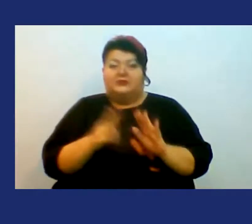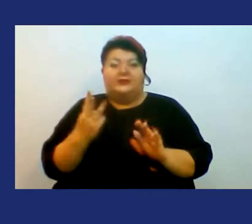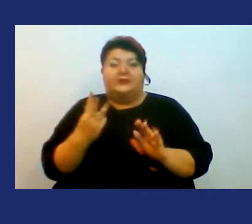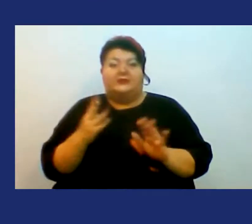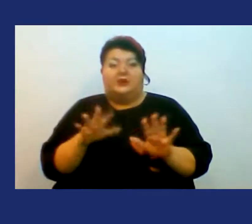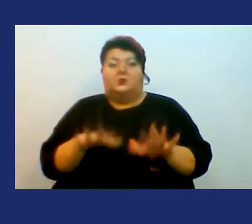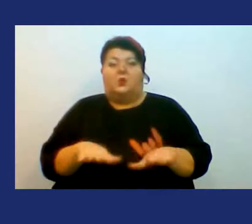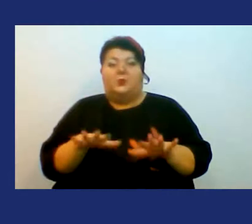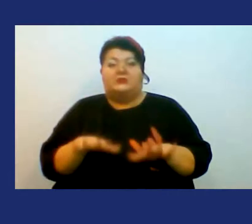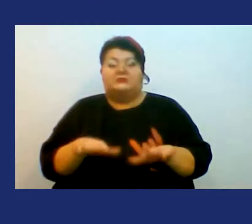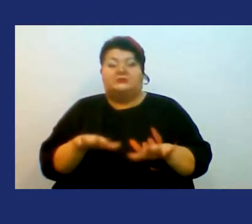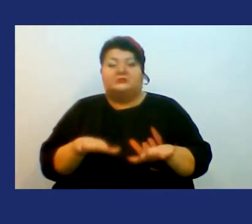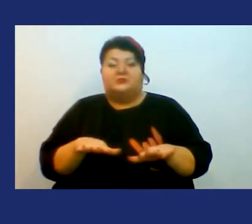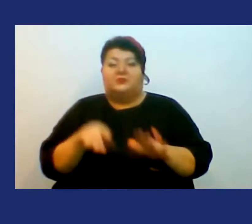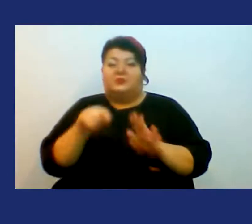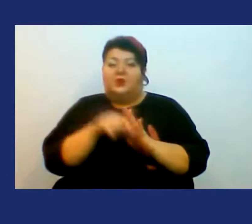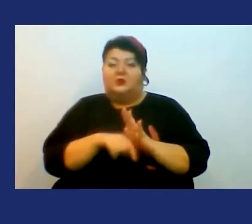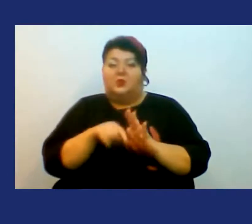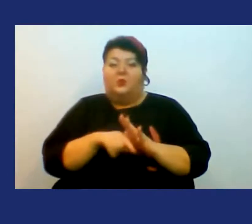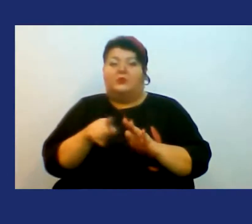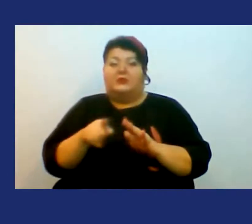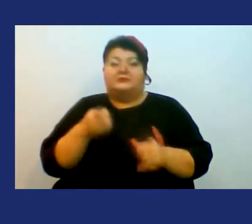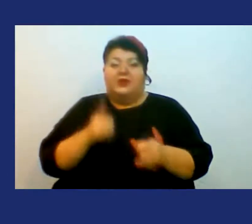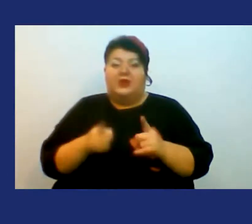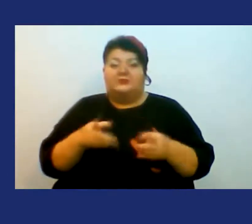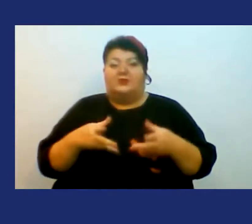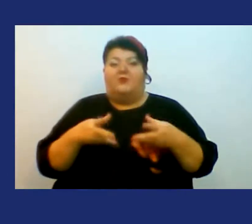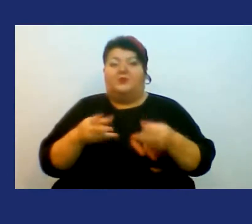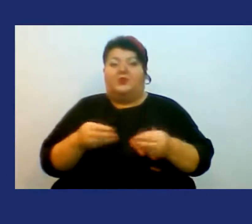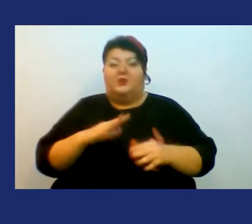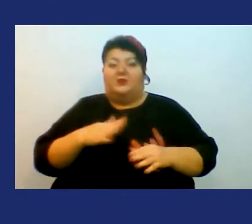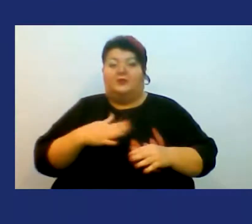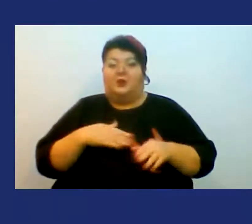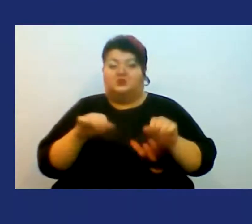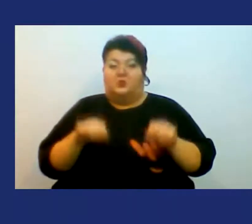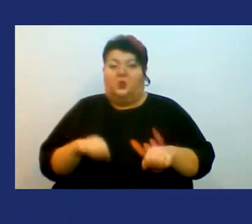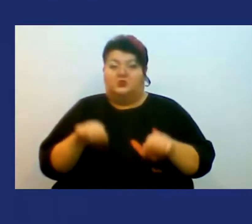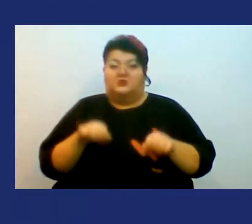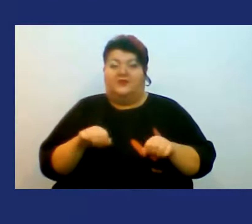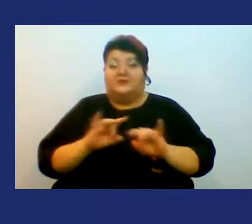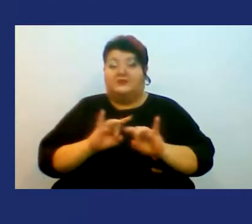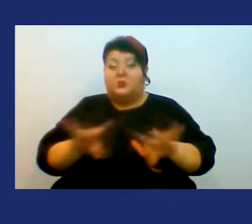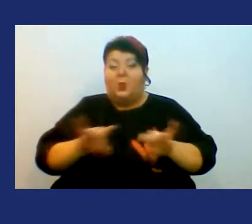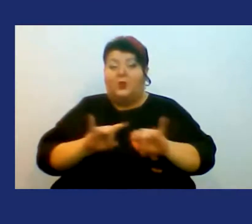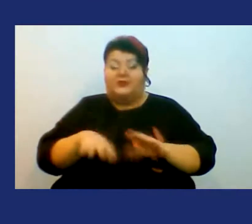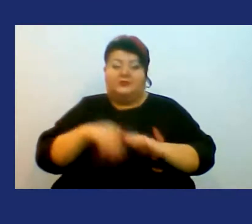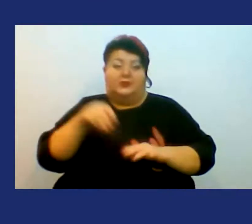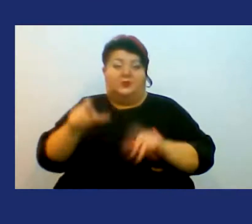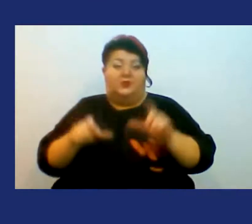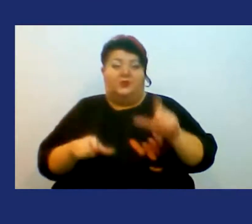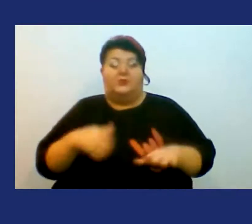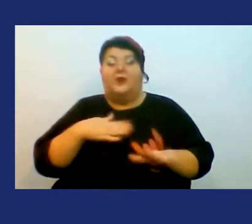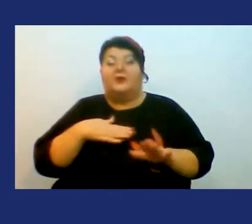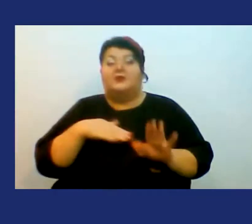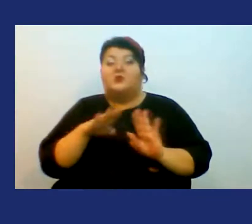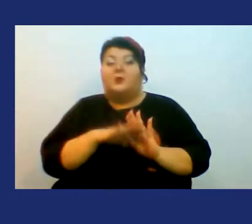to voters. Normally you would have, especially in the Democratic Party, which is my party, people going out, knocking on doors,